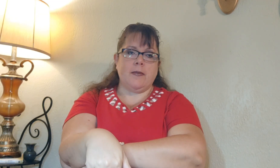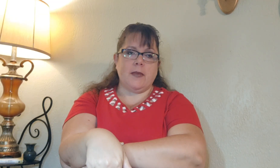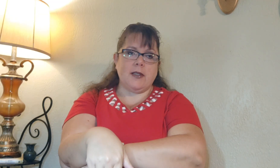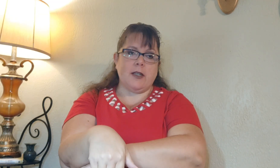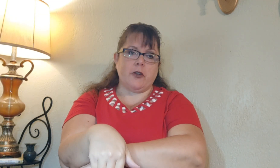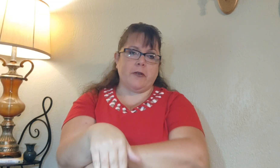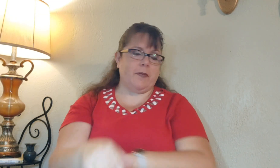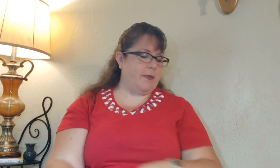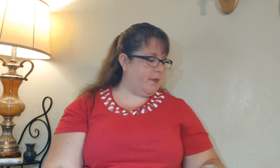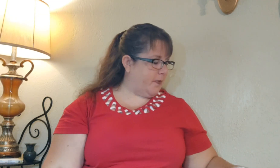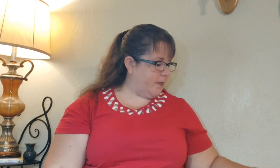Dinner.